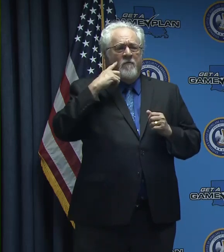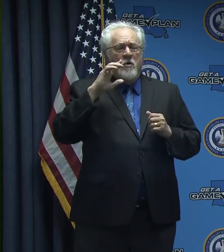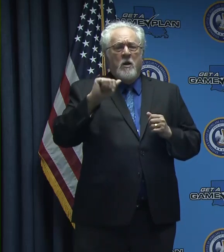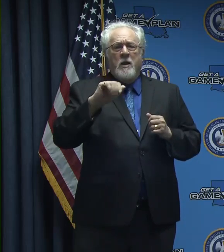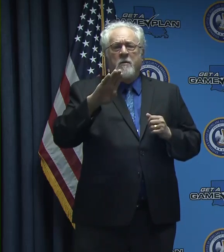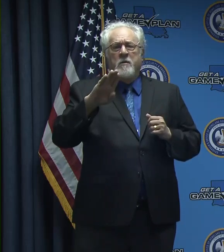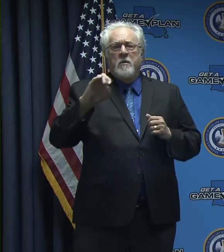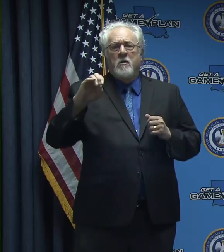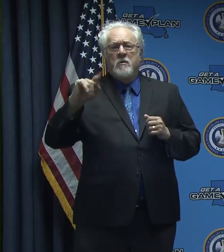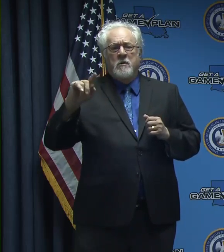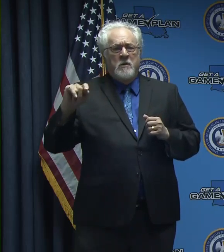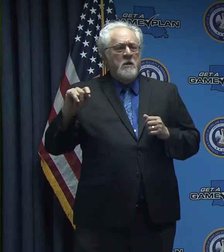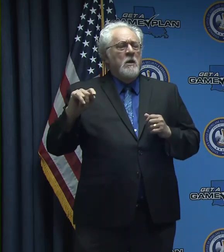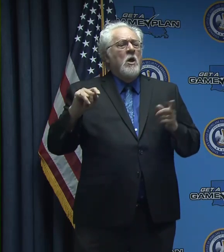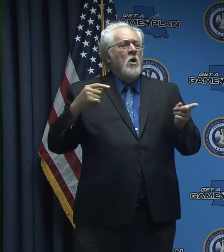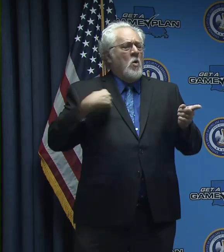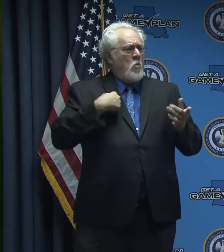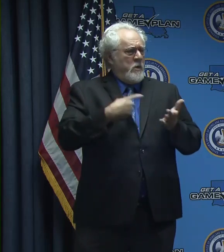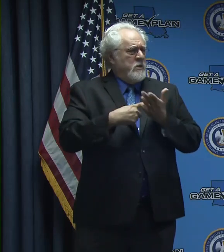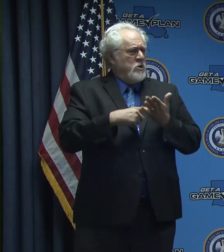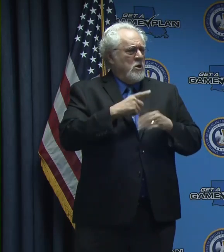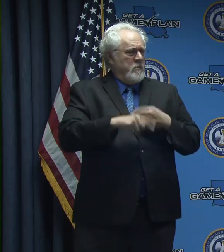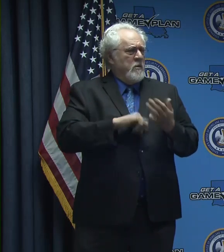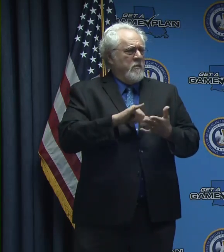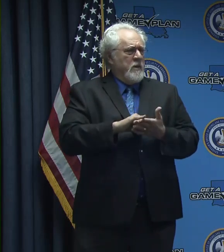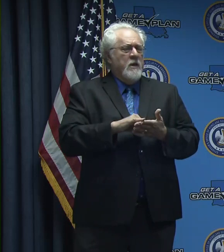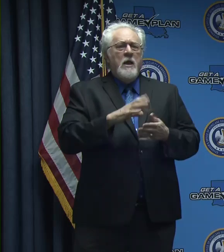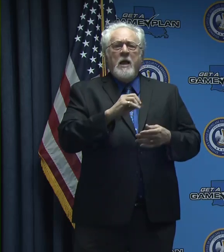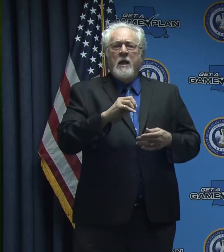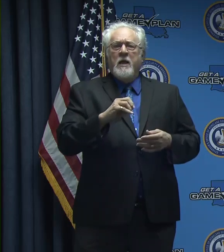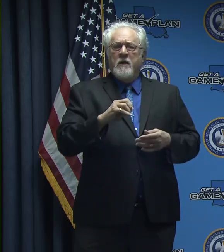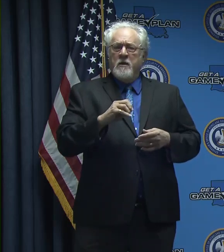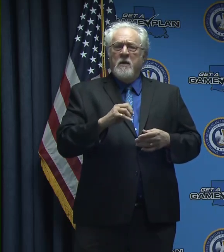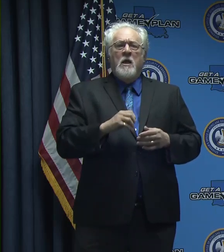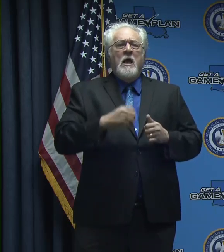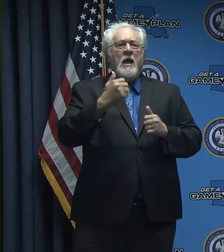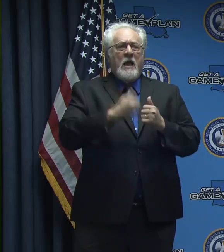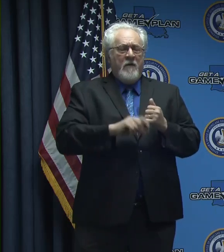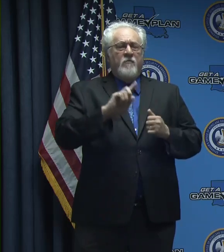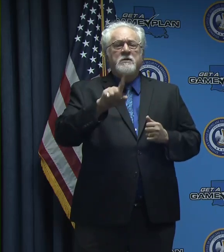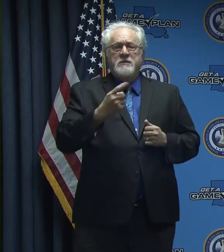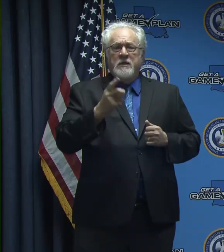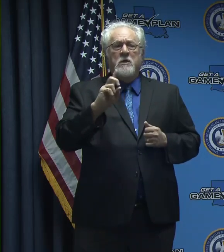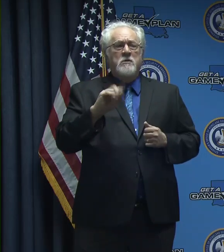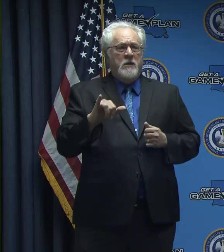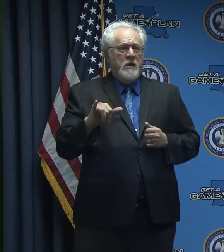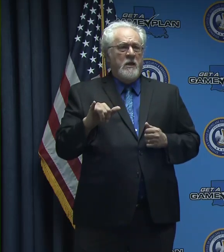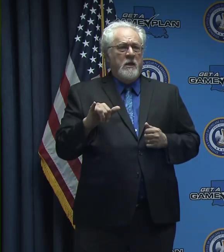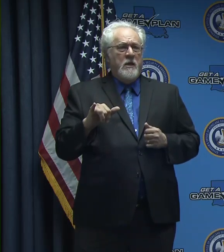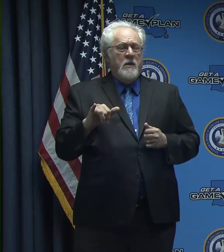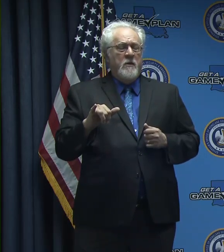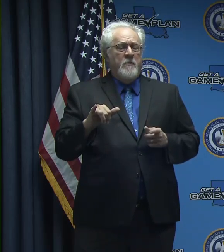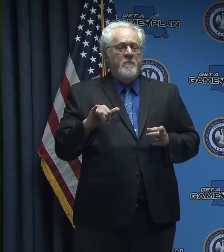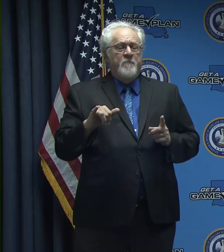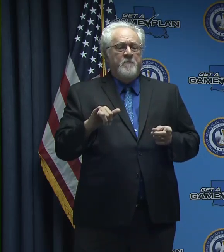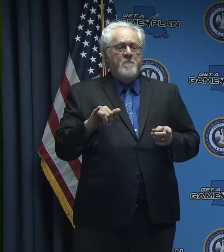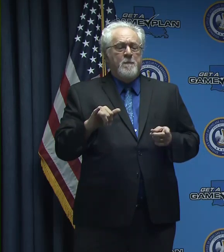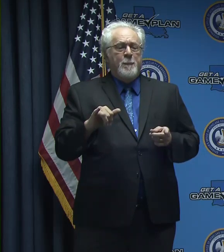Abbott. We talked about this briefly, and I think just about every single day, the head